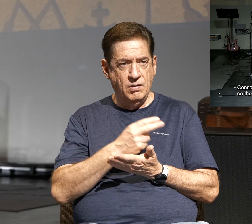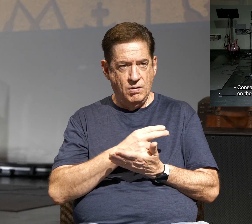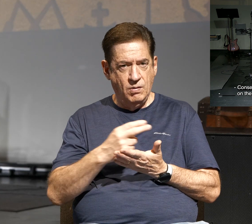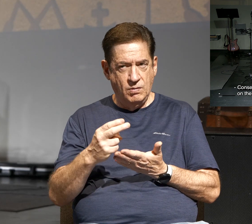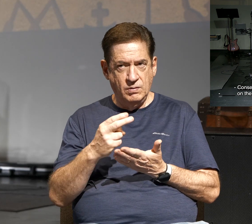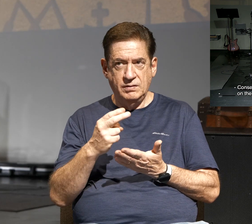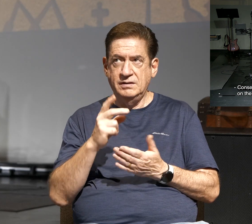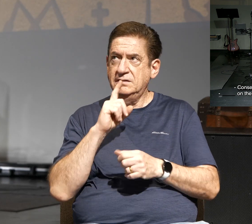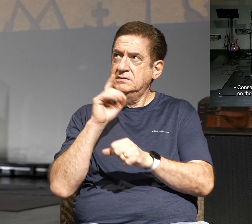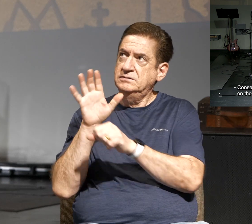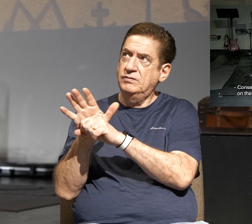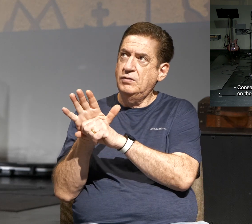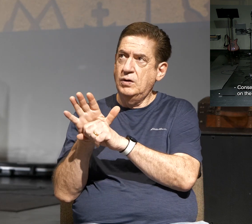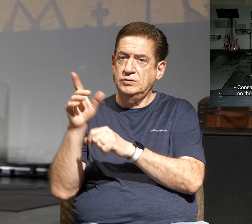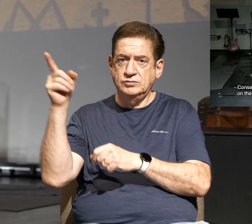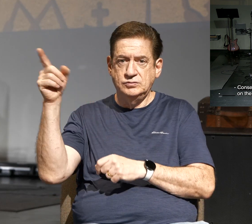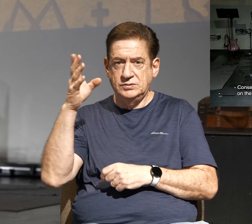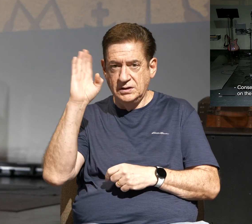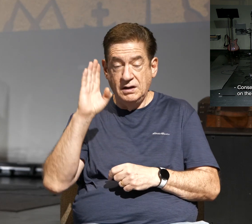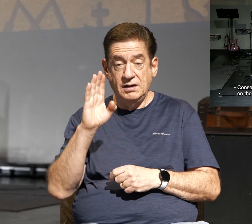wholly devoted to God.